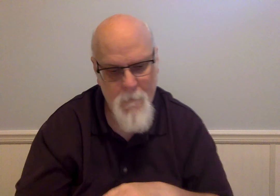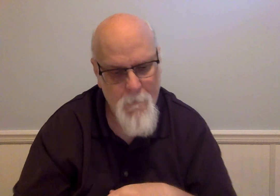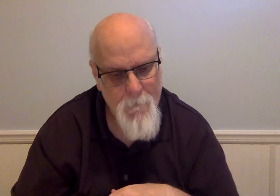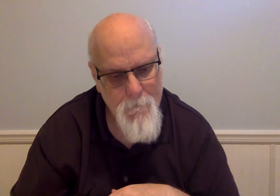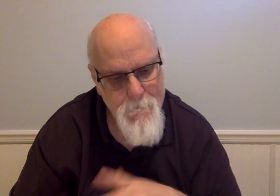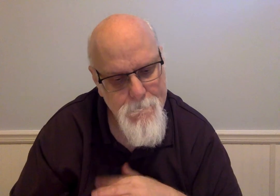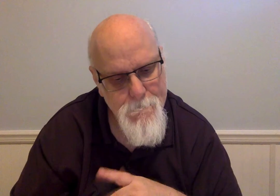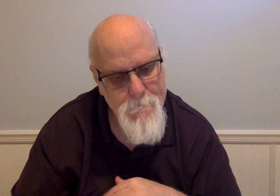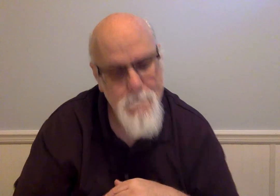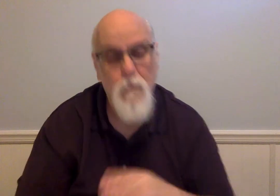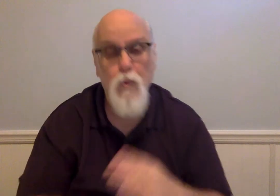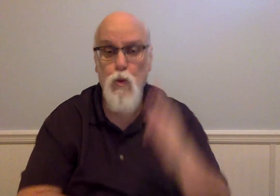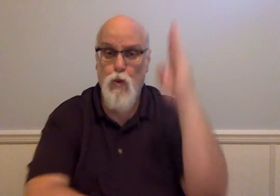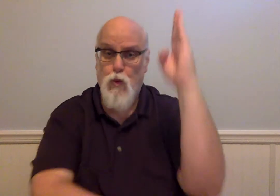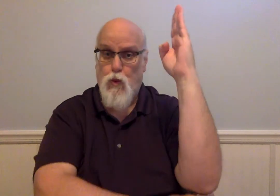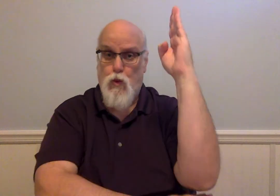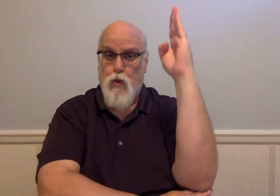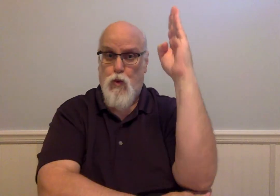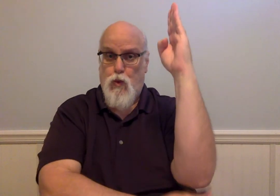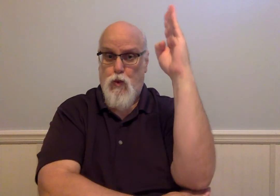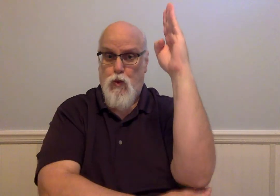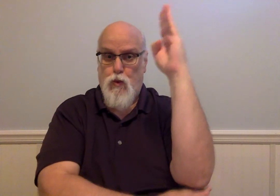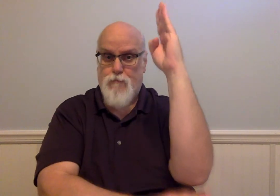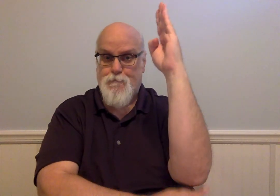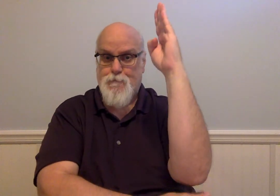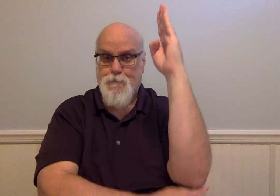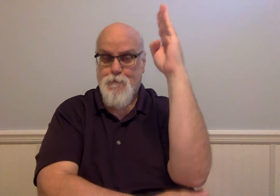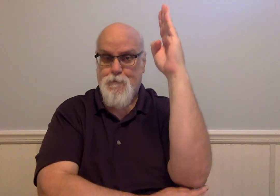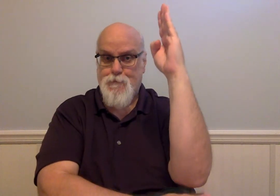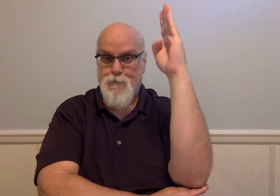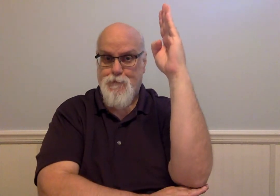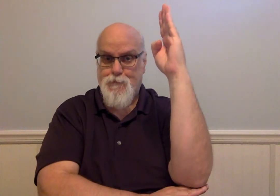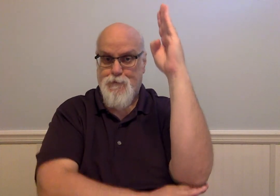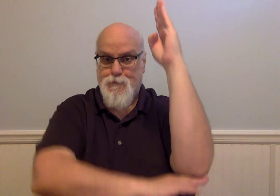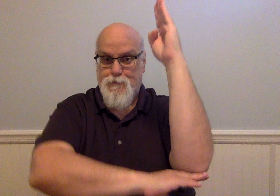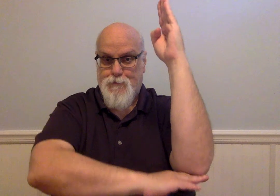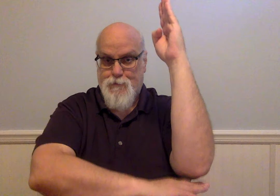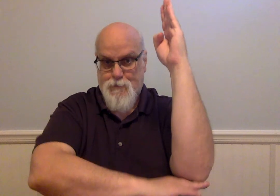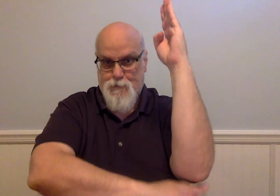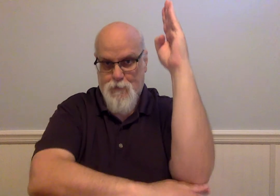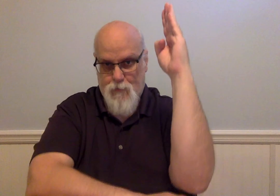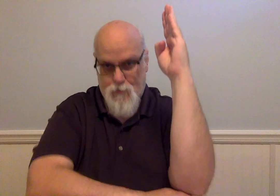AM, you can finger spell AM. Noon, the sun is at its highest. It's noon.